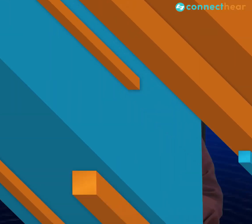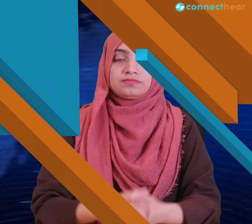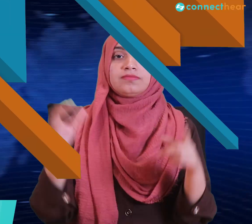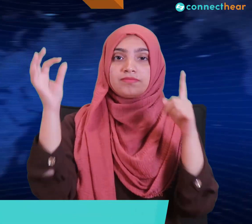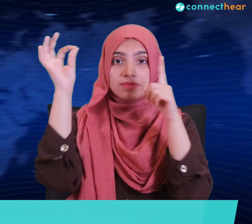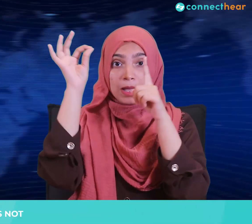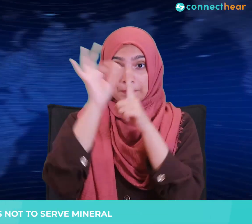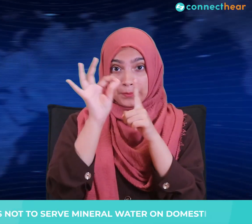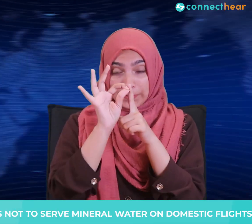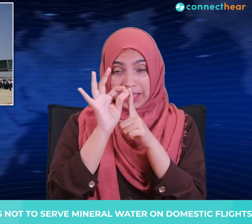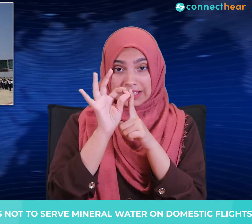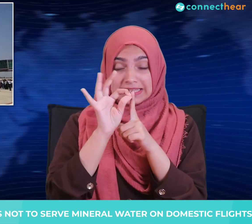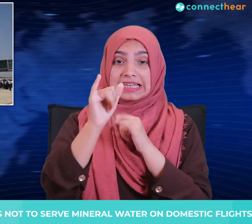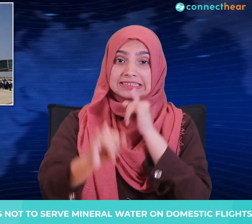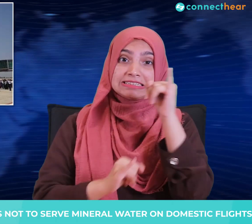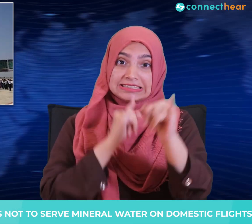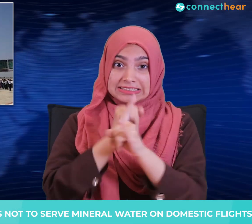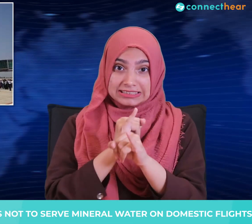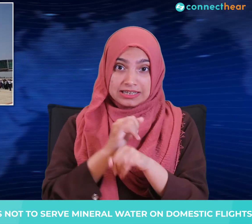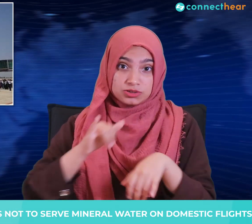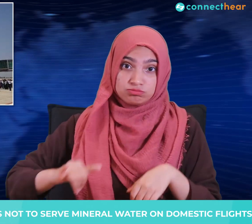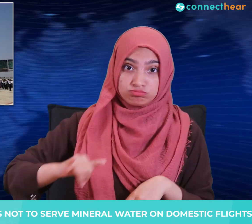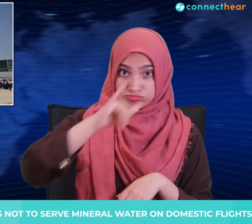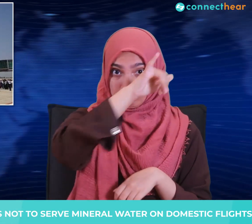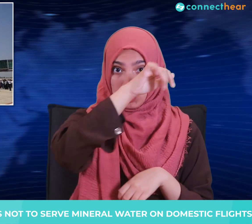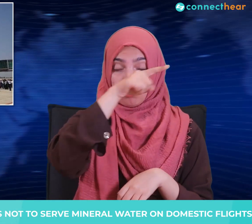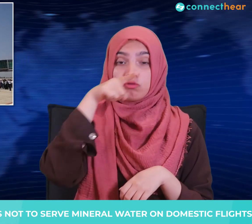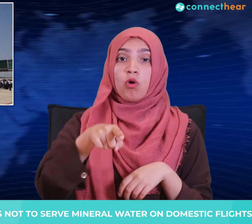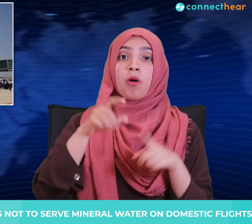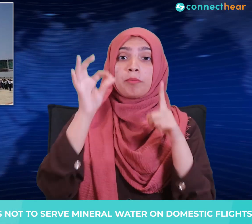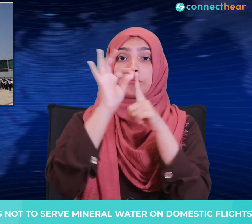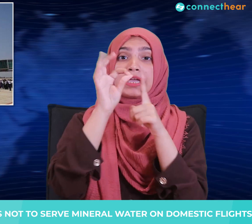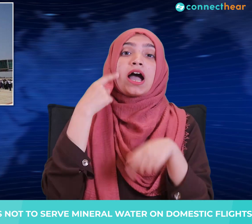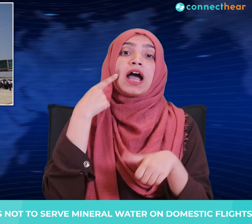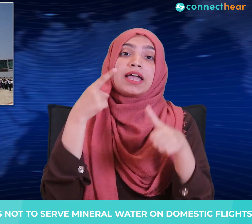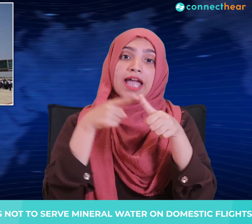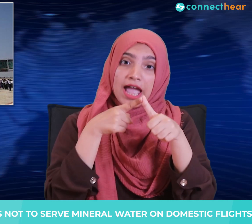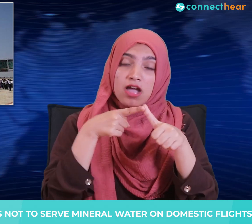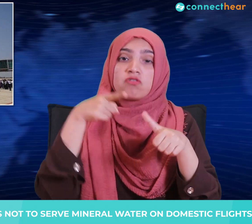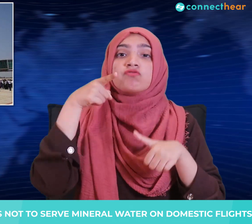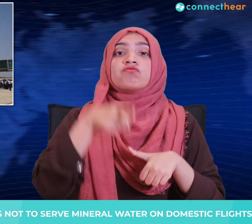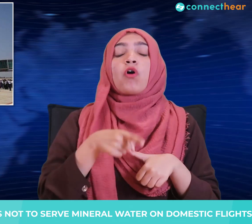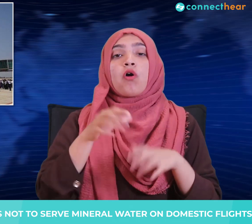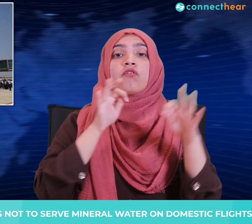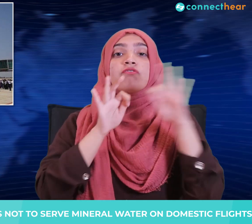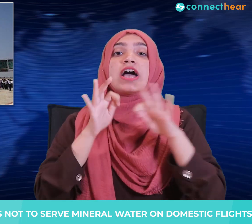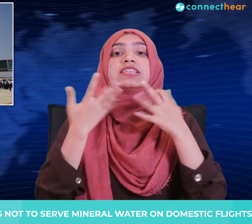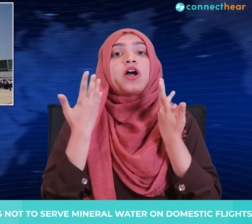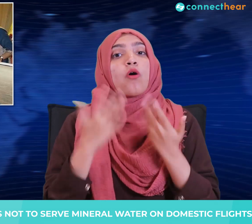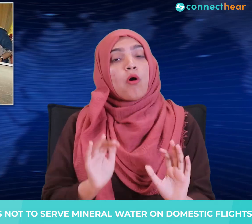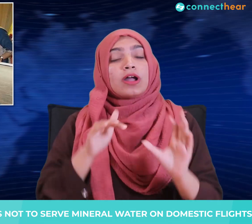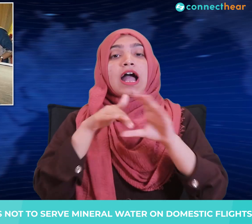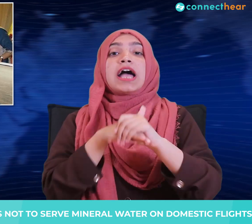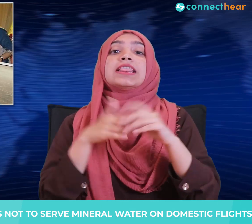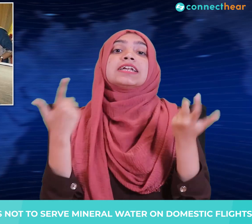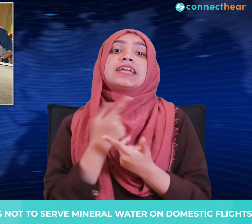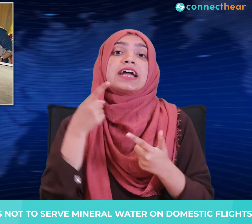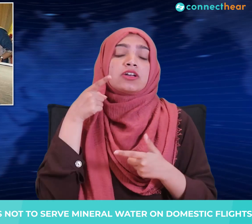Pakistan International Airlines has decided to not serve mineral water bottles to passengers on domestic